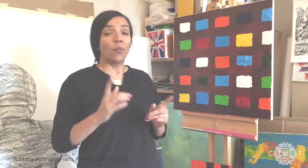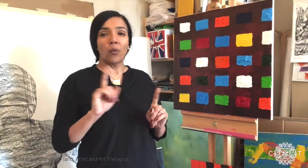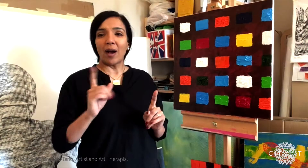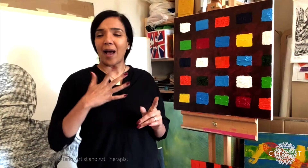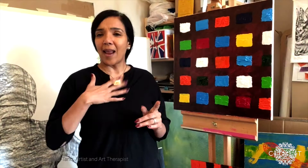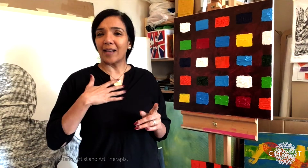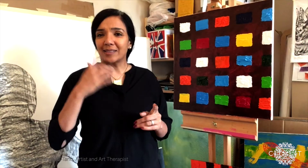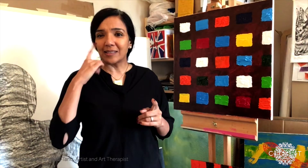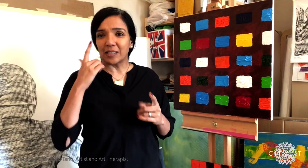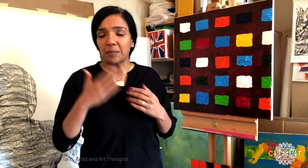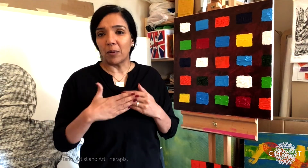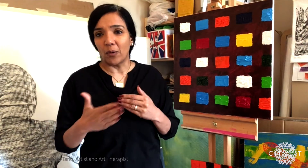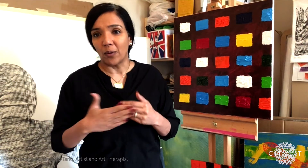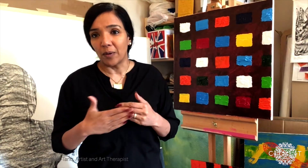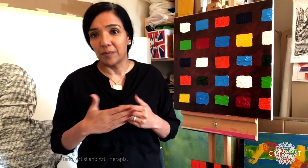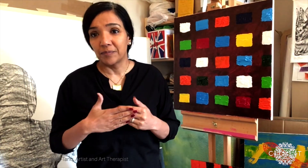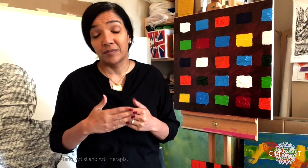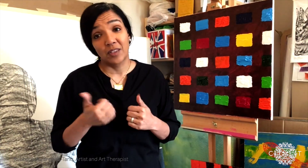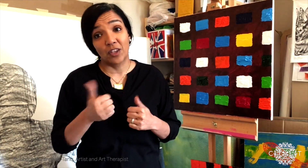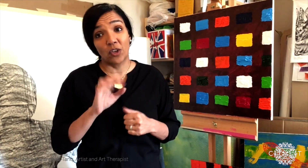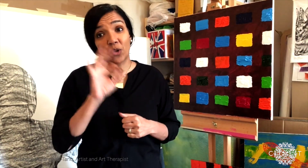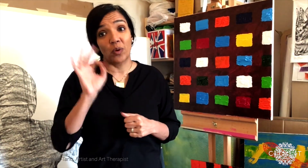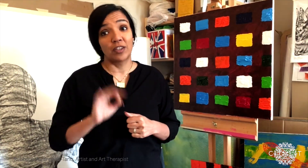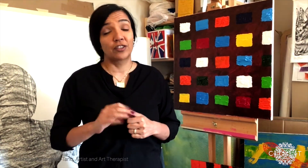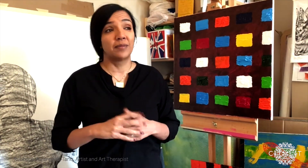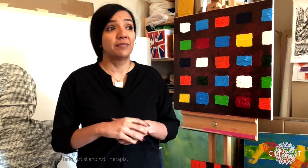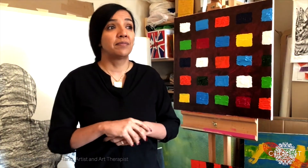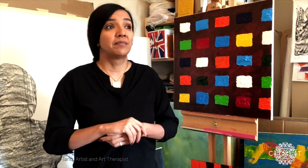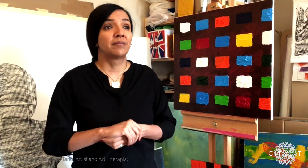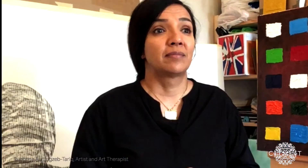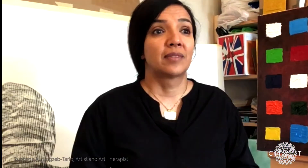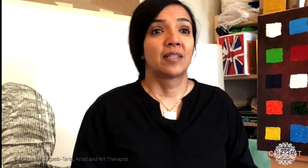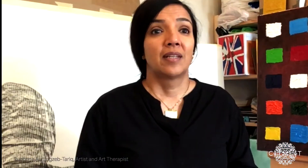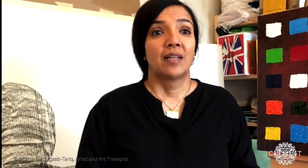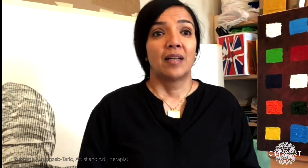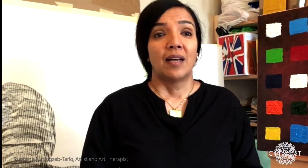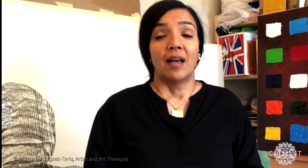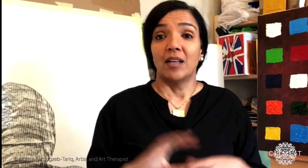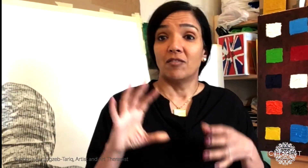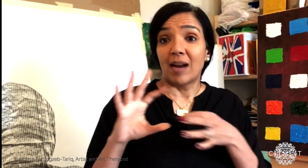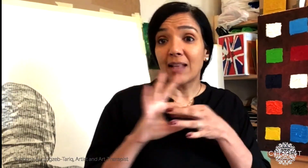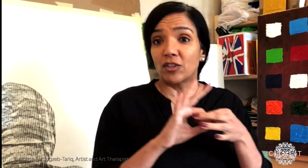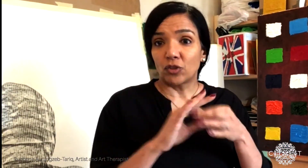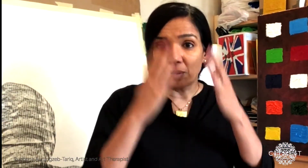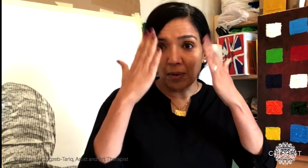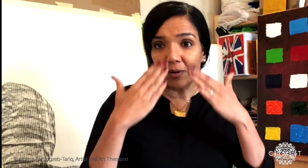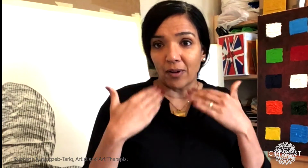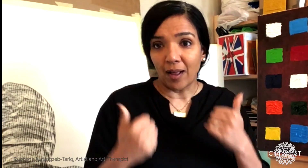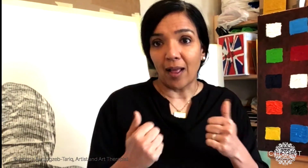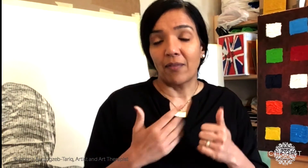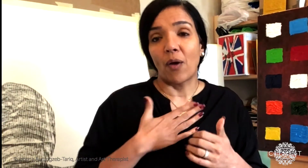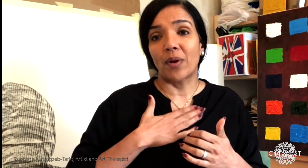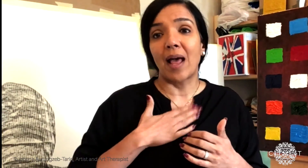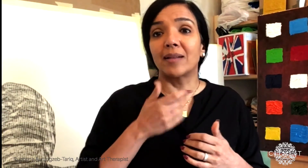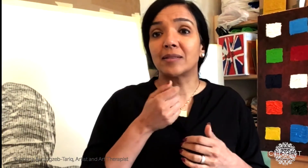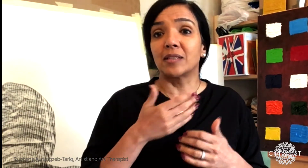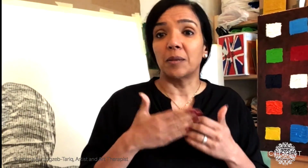What I like to see more, good question. In relation to mental health, I would like to see